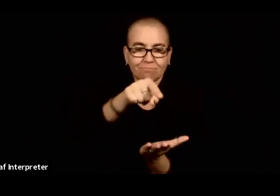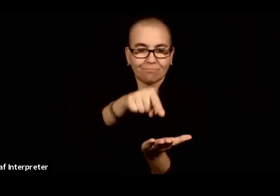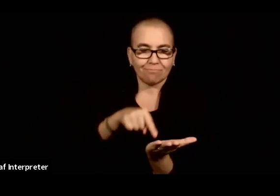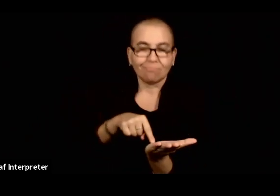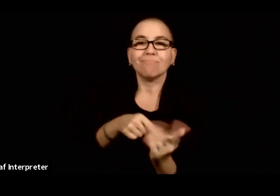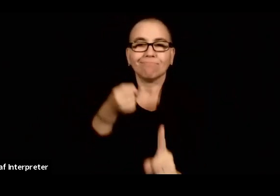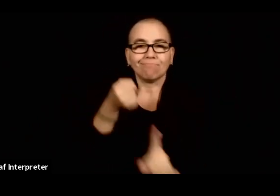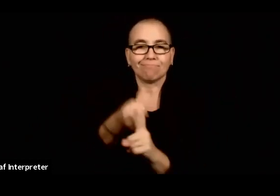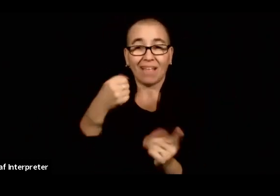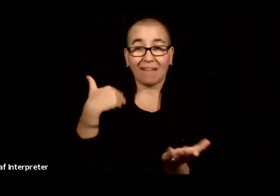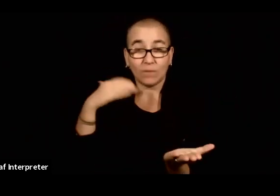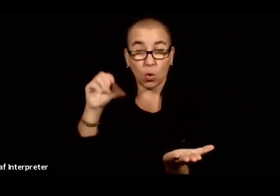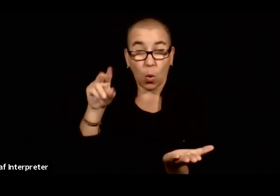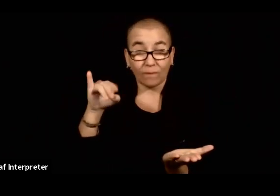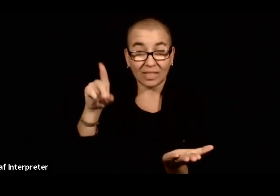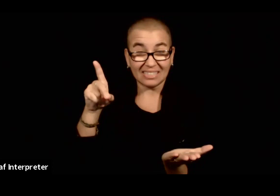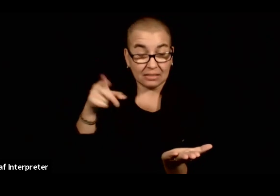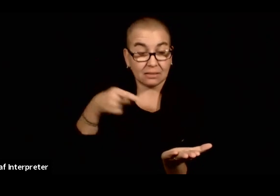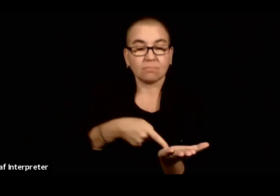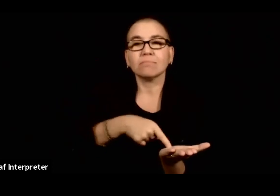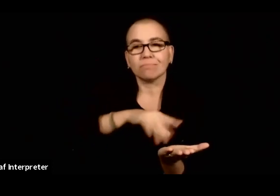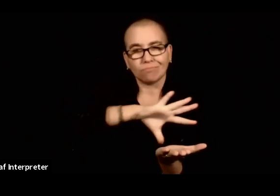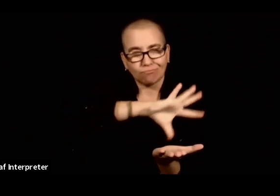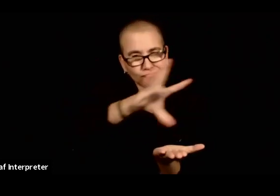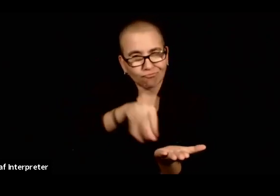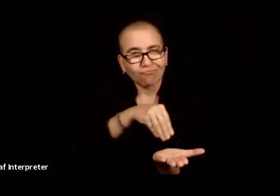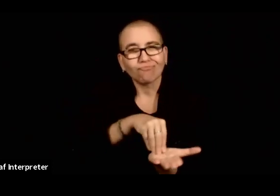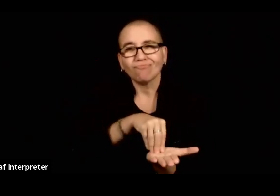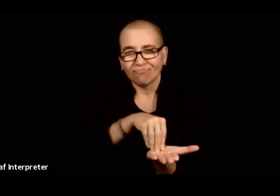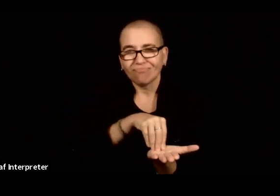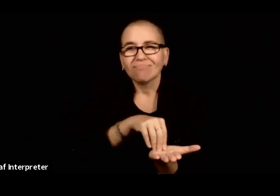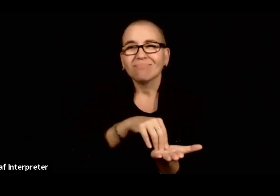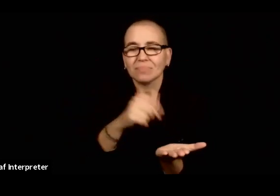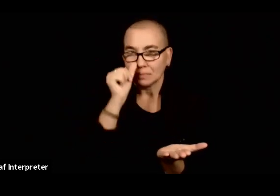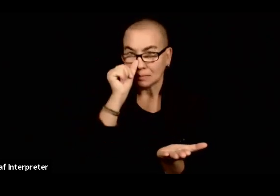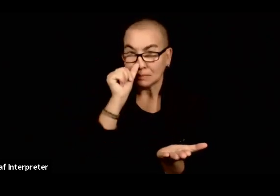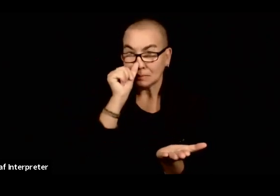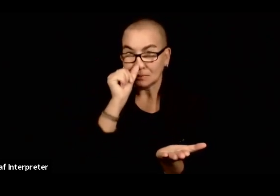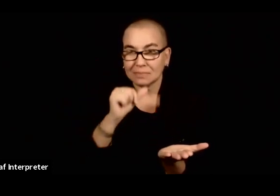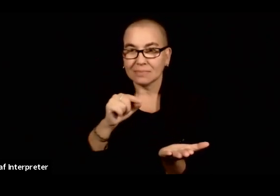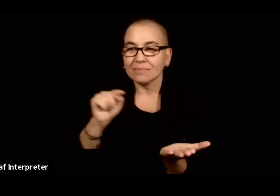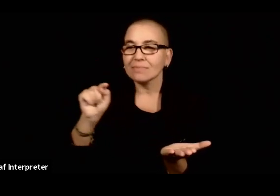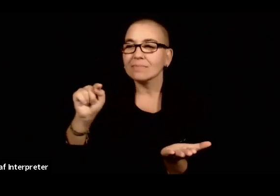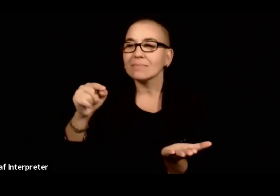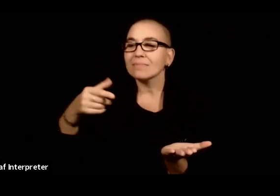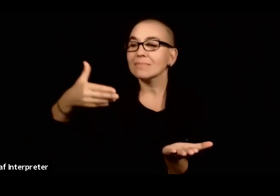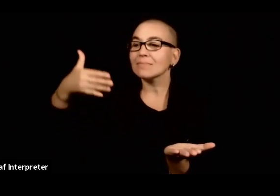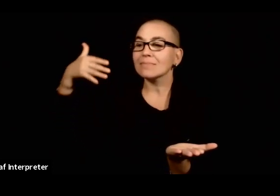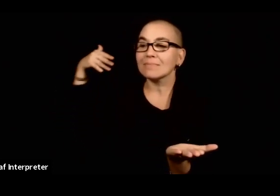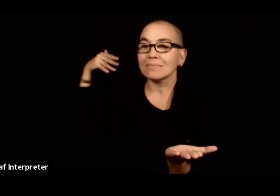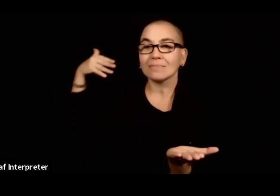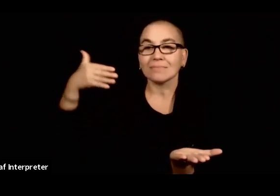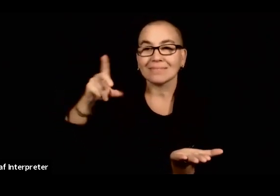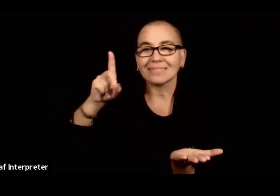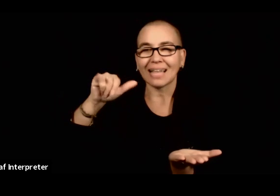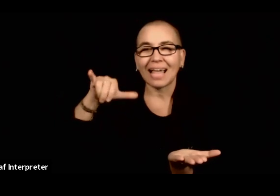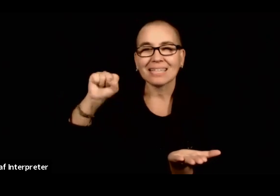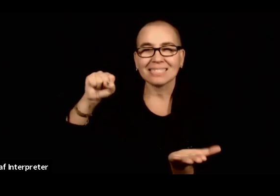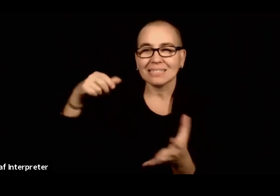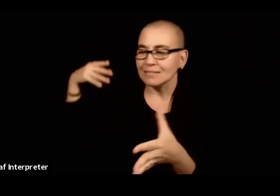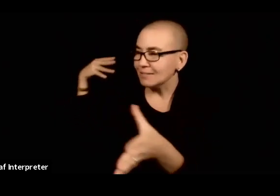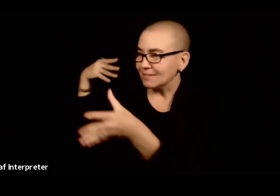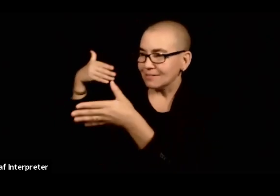a number of days worth of laboratory specimens that were collected by